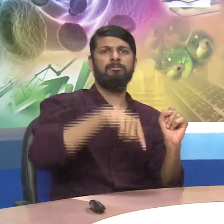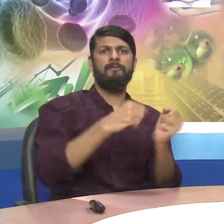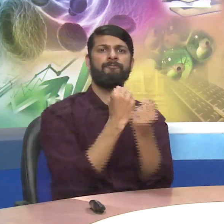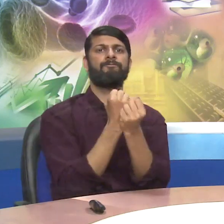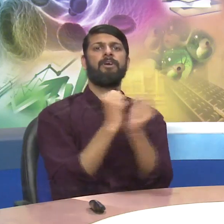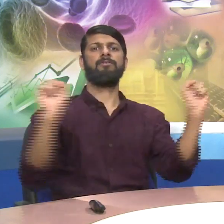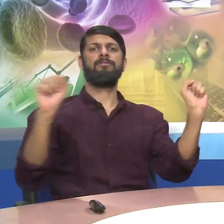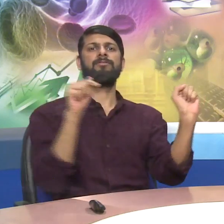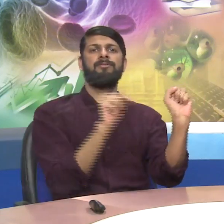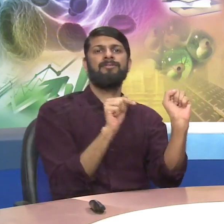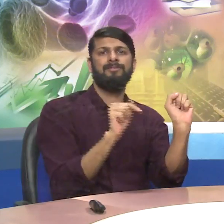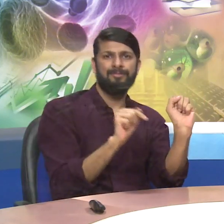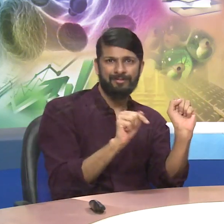With independence of India,